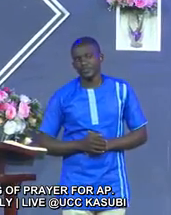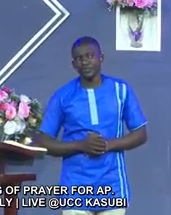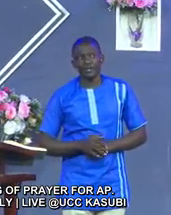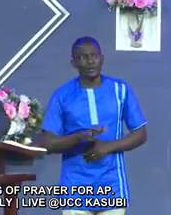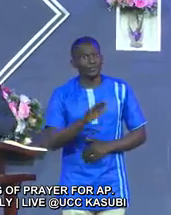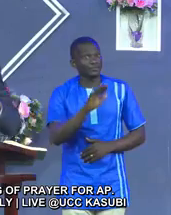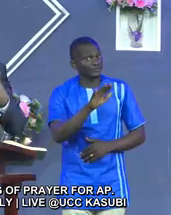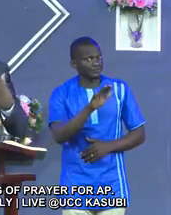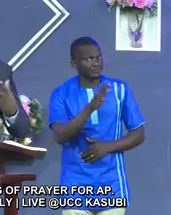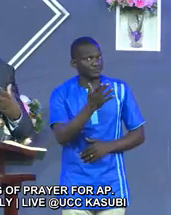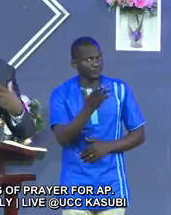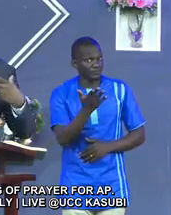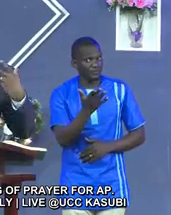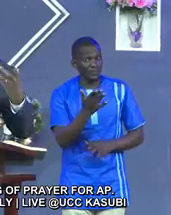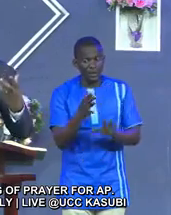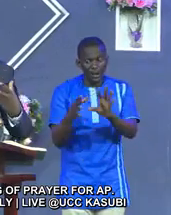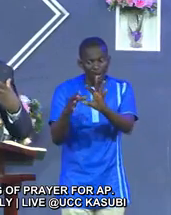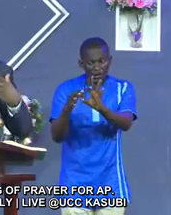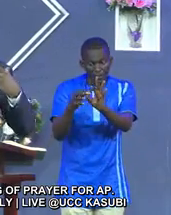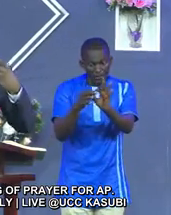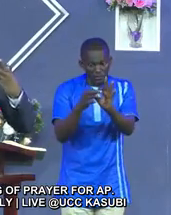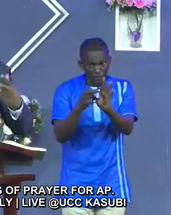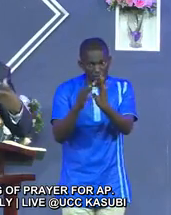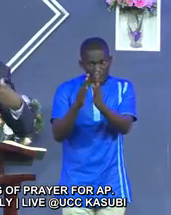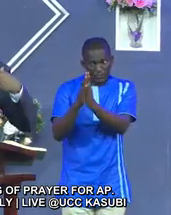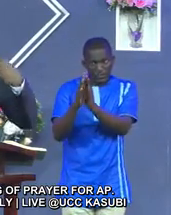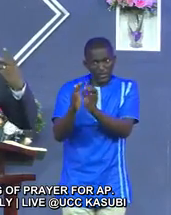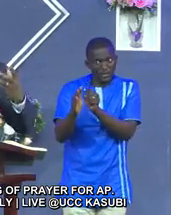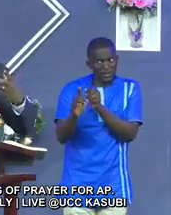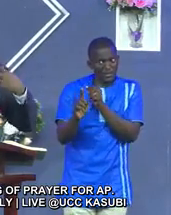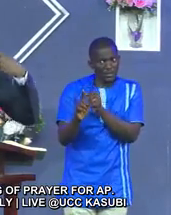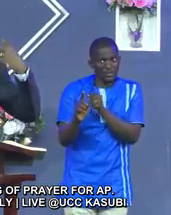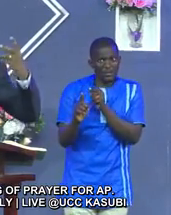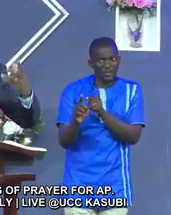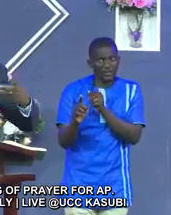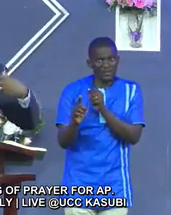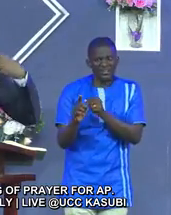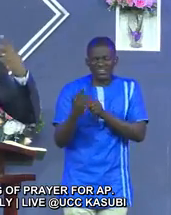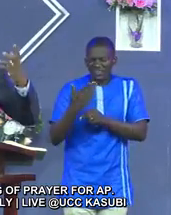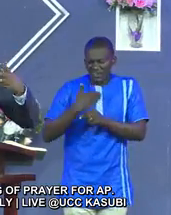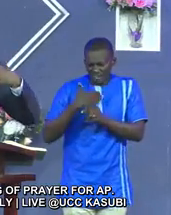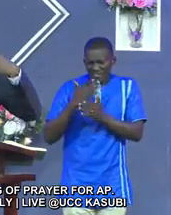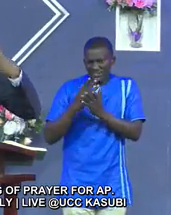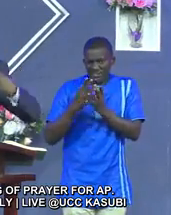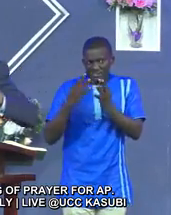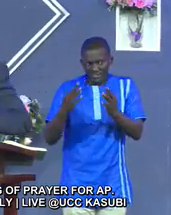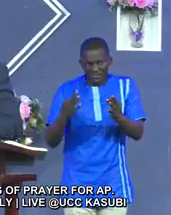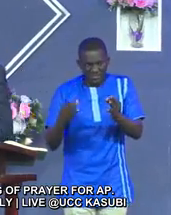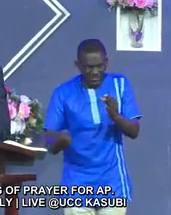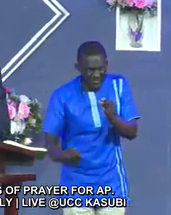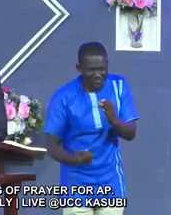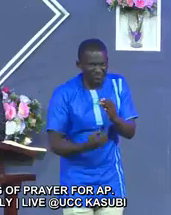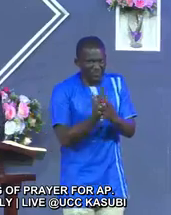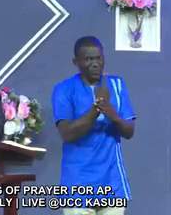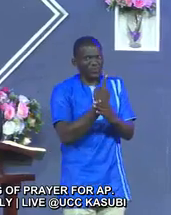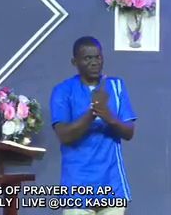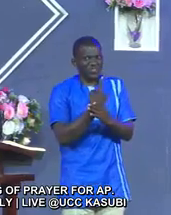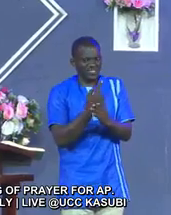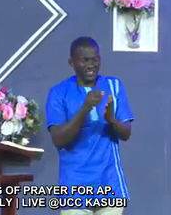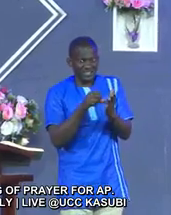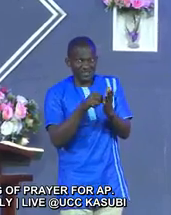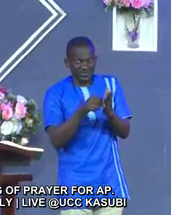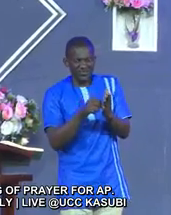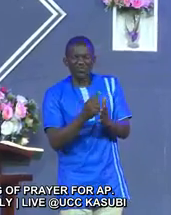Corporate prayer. Okusaba kwawamu. Erina ekintu kyereeta ekya one voice. It